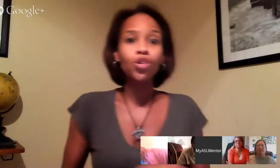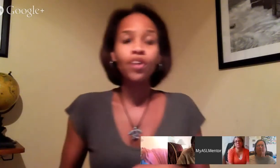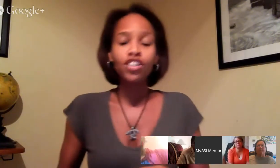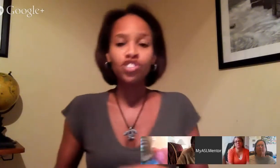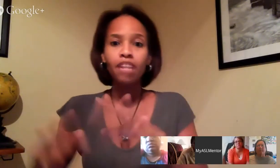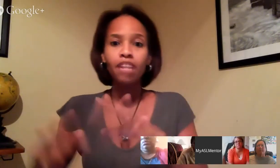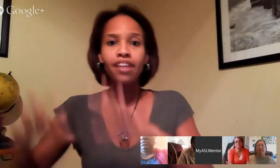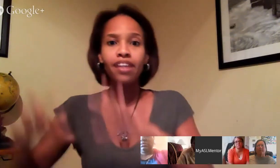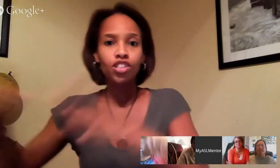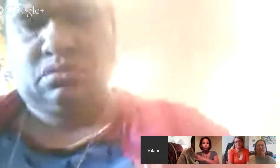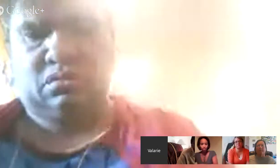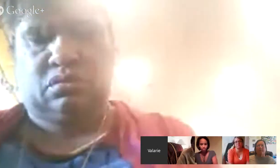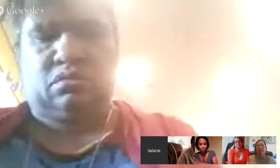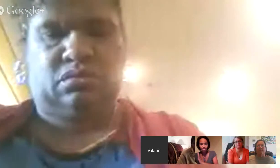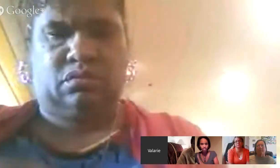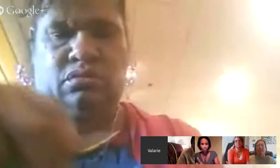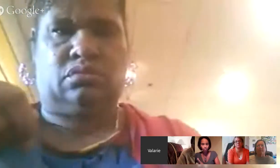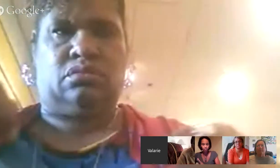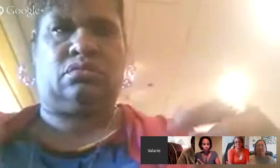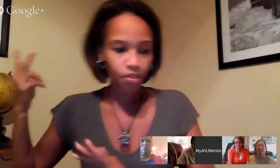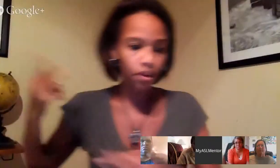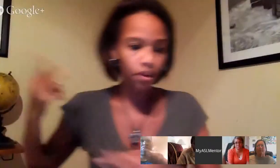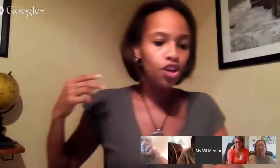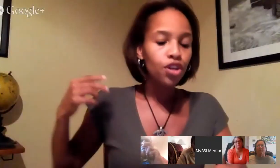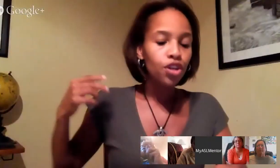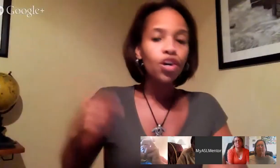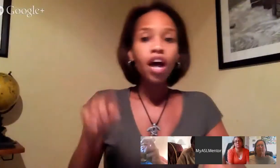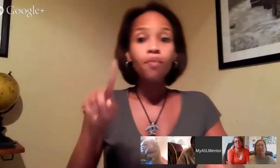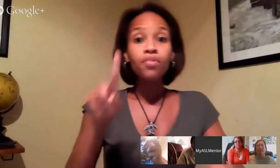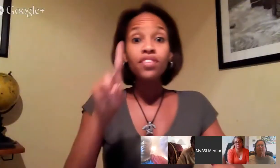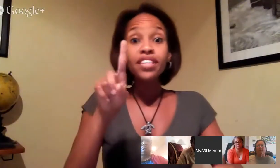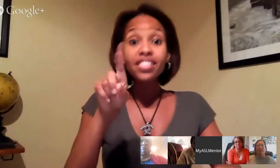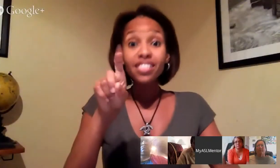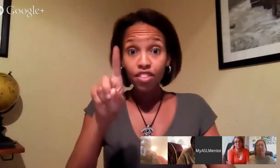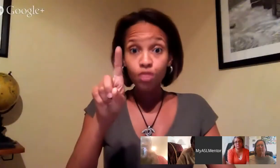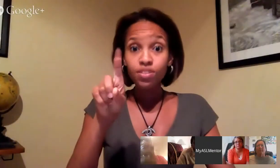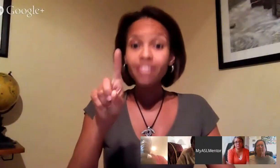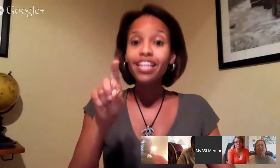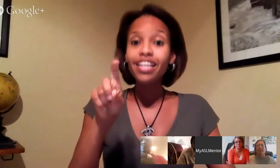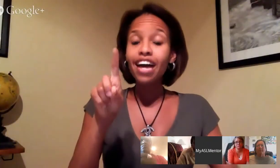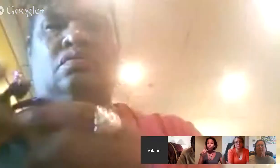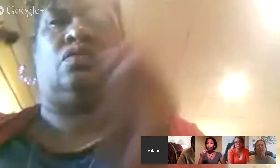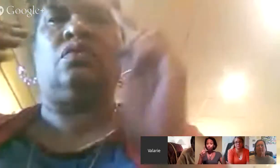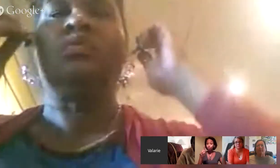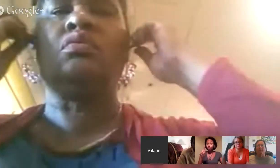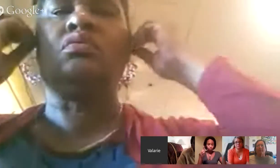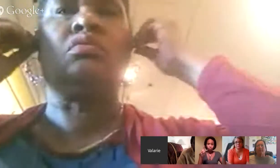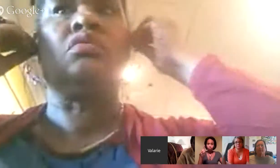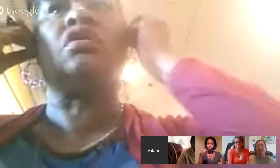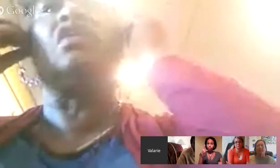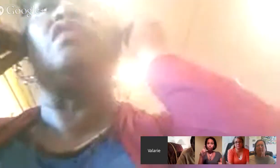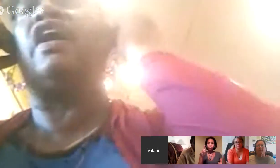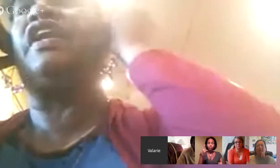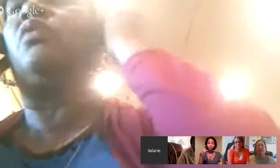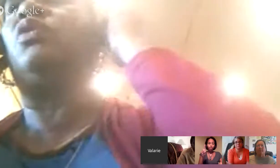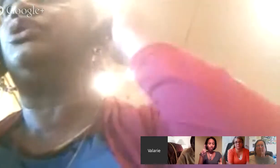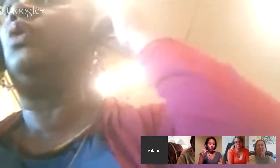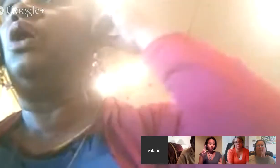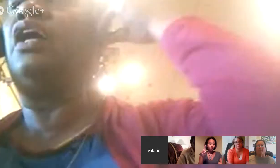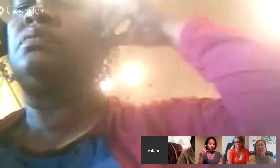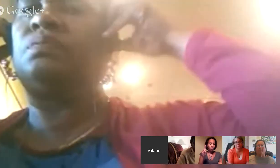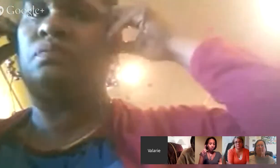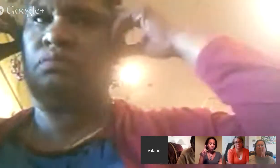you a question and I'm asking you a question. You're saying it double, okay? This sign, though, does have a use.